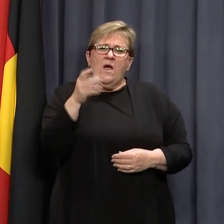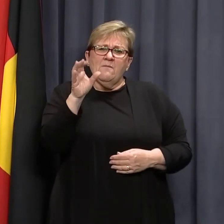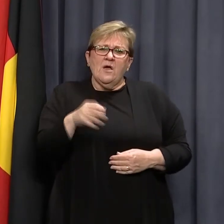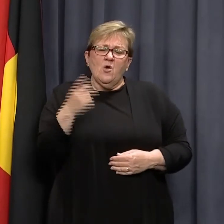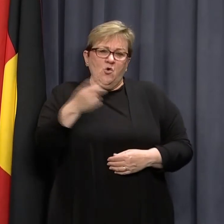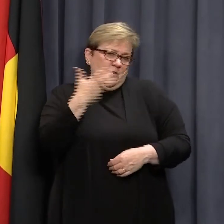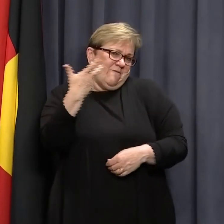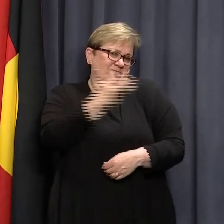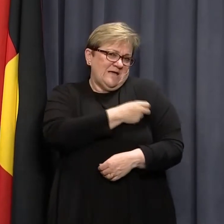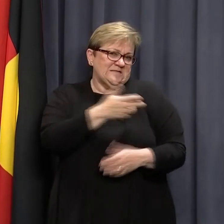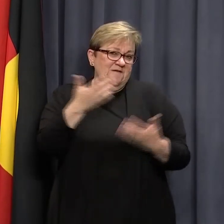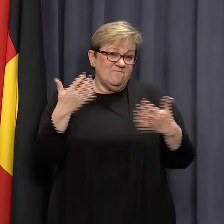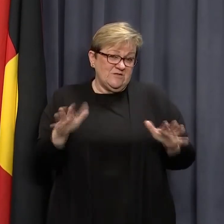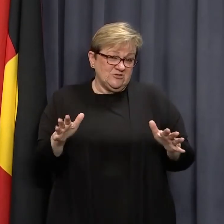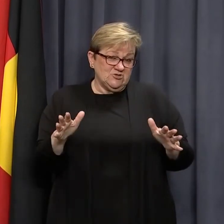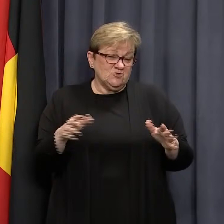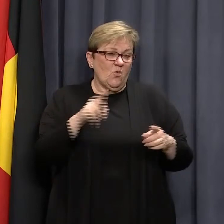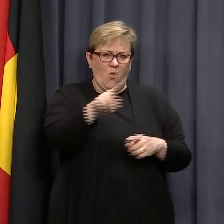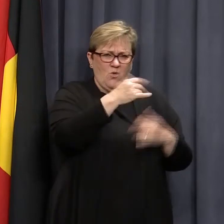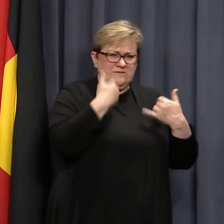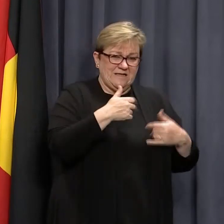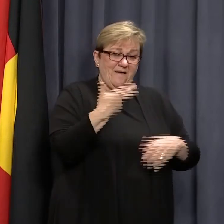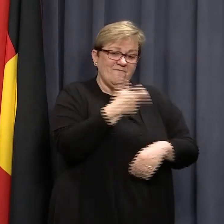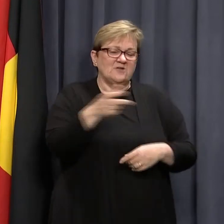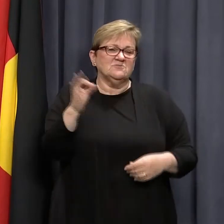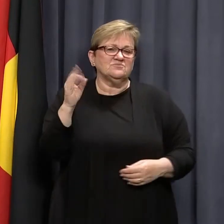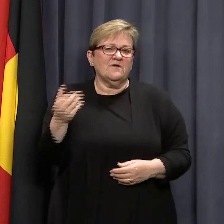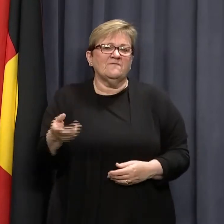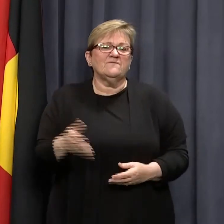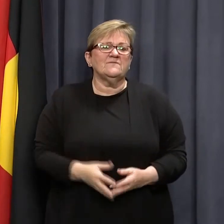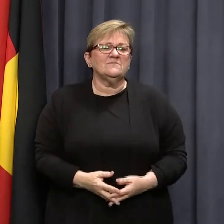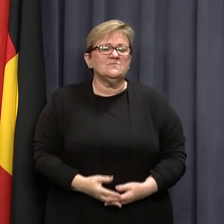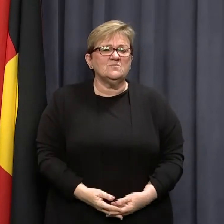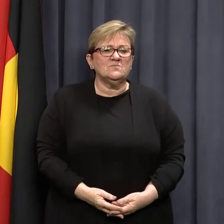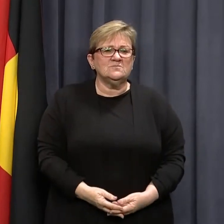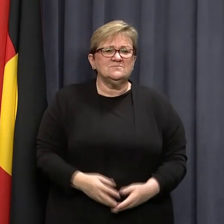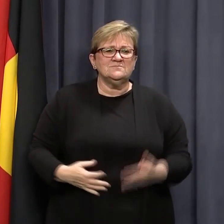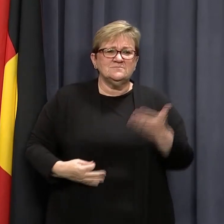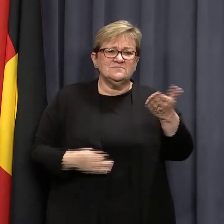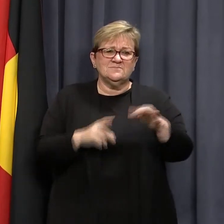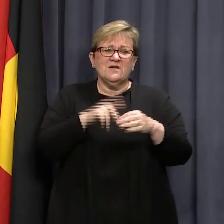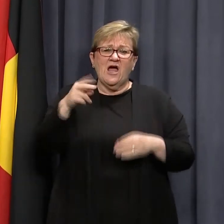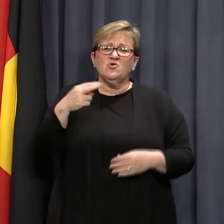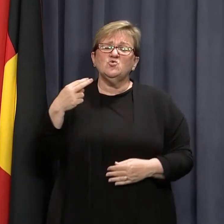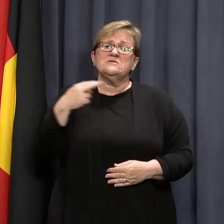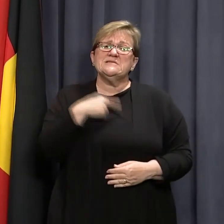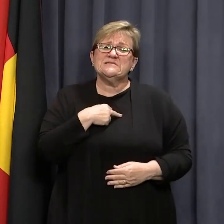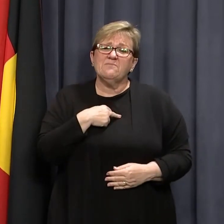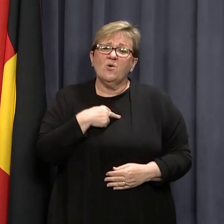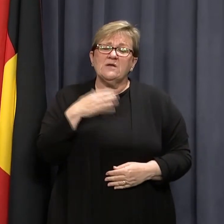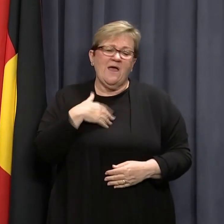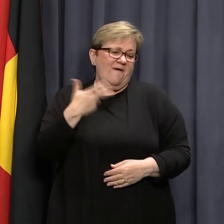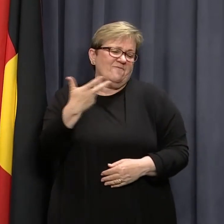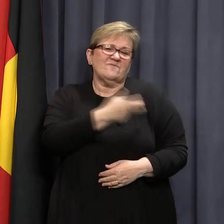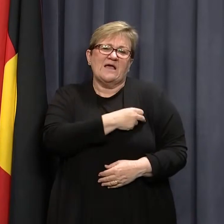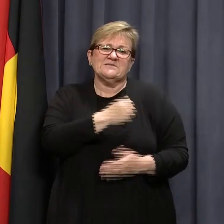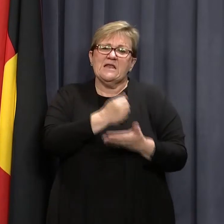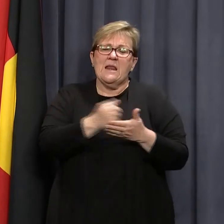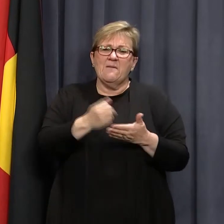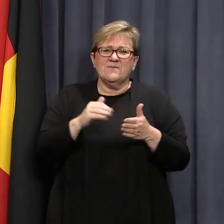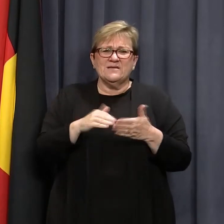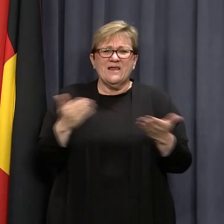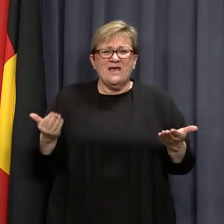been vaccinated, all of the partners became infected. Are you disappointed at our vaccine take-up at the moment?